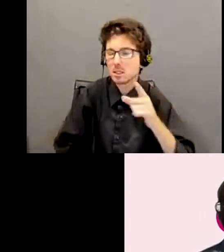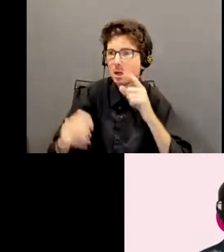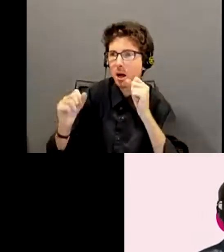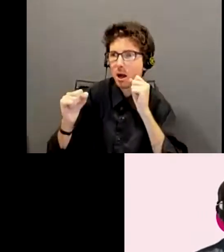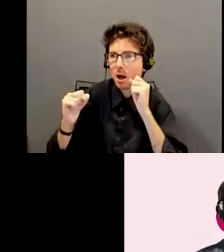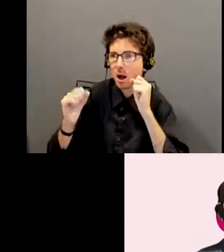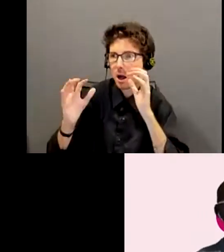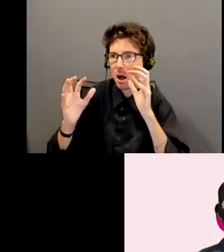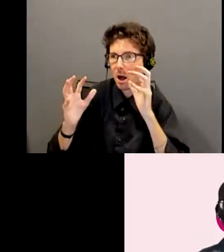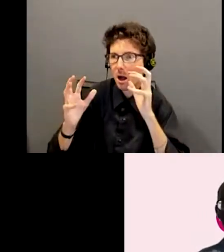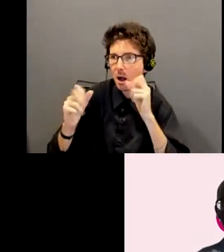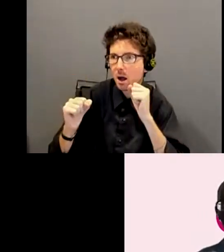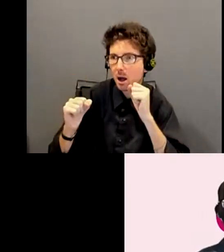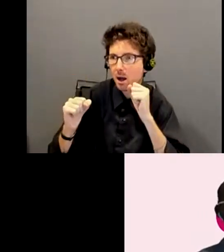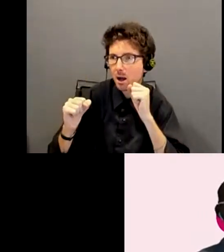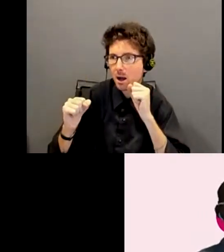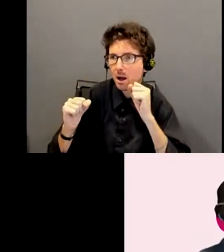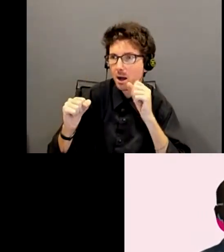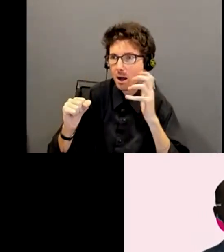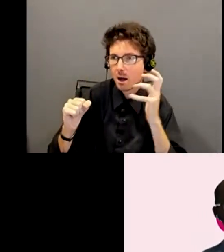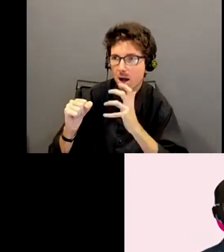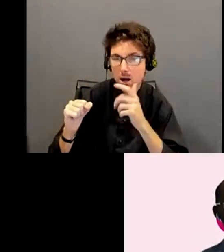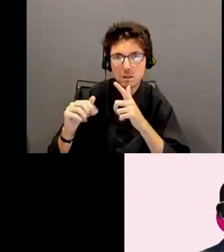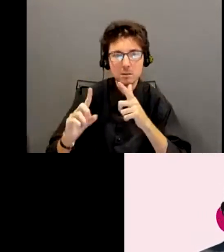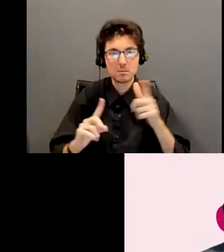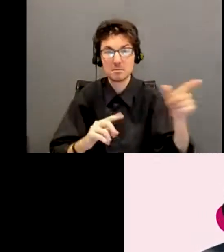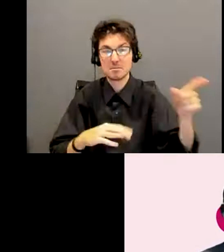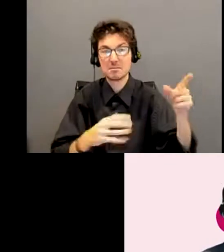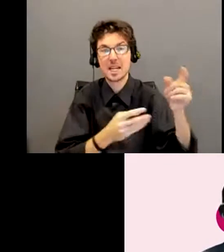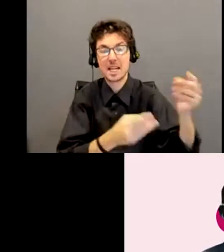they gave us a very good